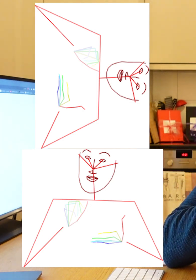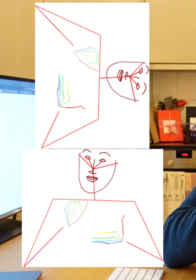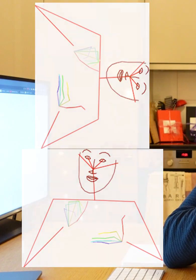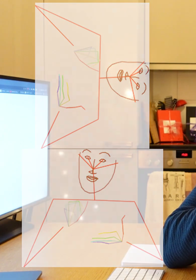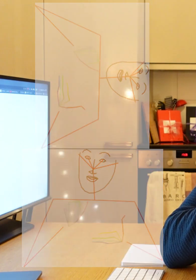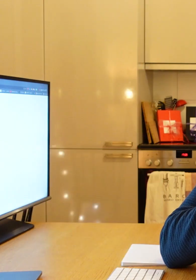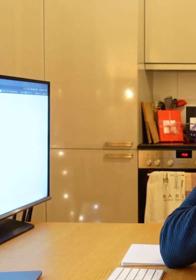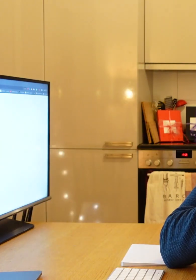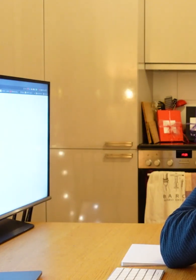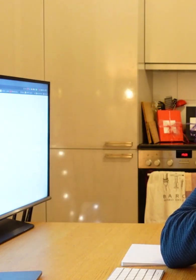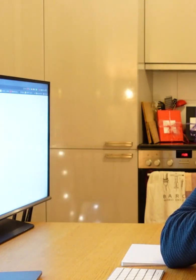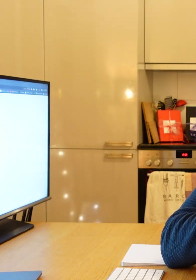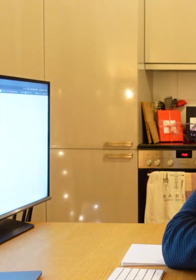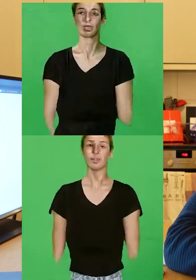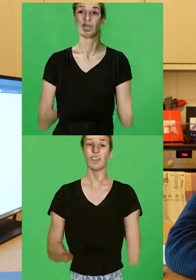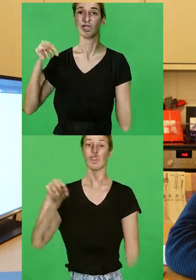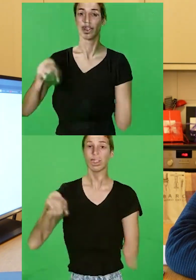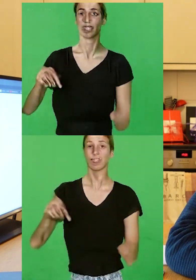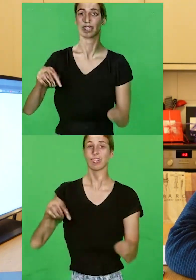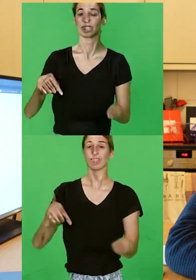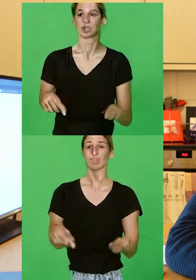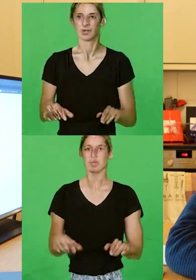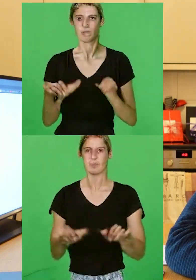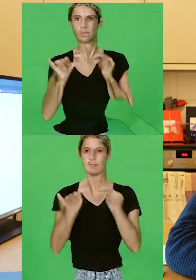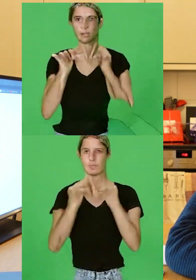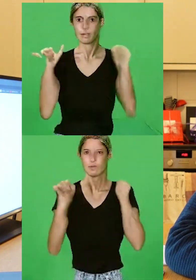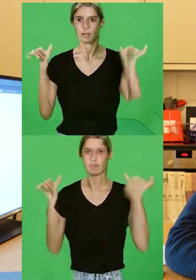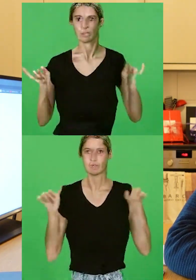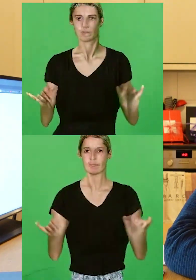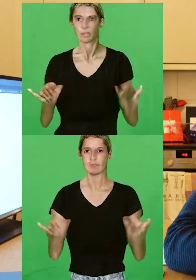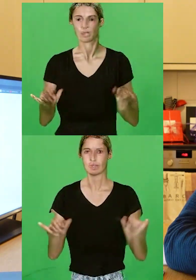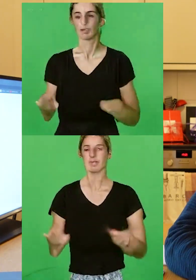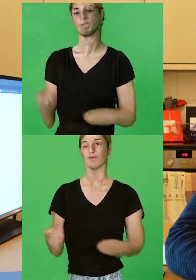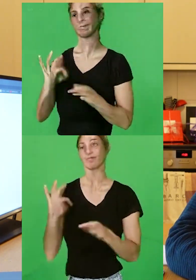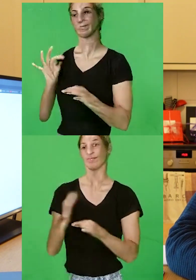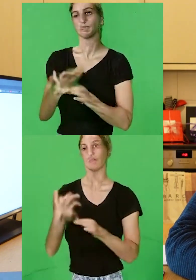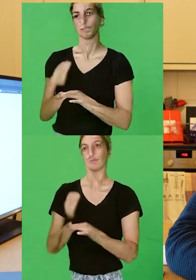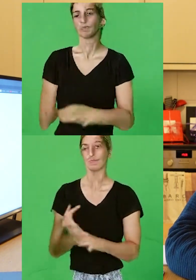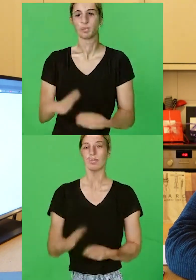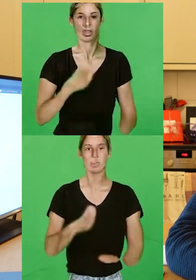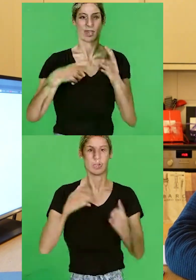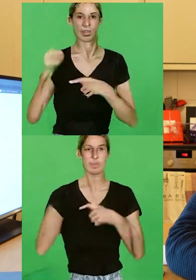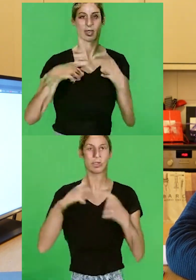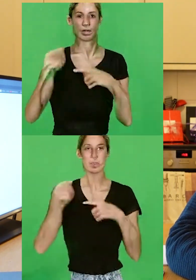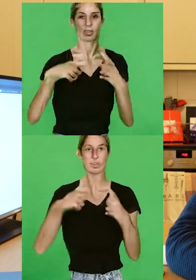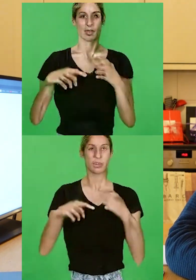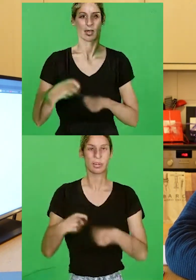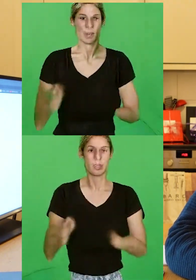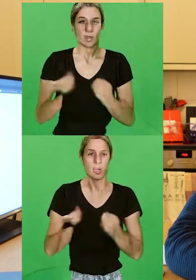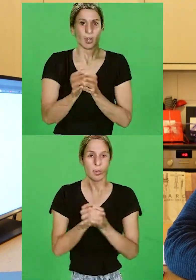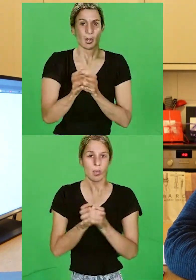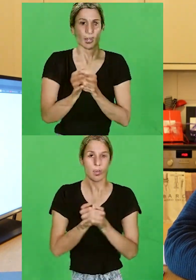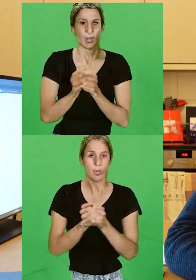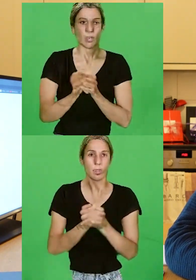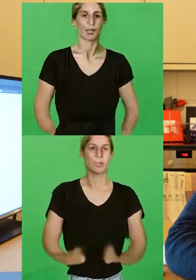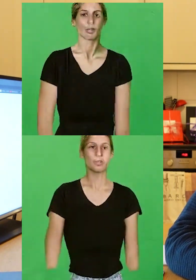through Python, and then the outputs just look kind of different. The Python output is obviously better because that's what the model actually